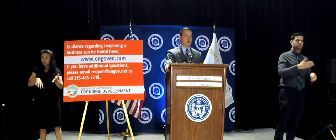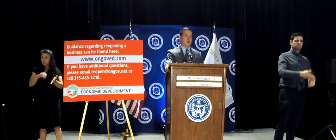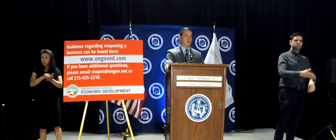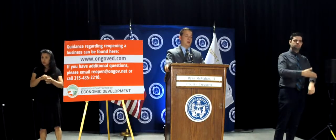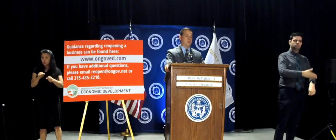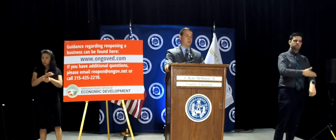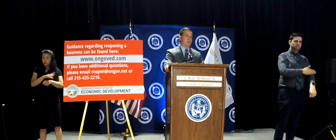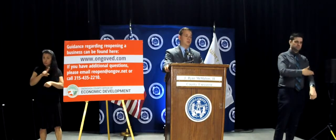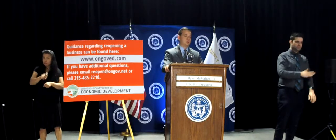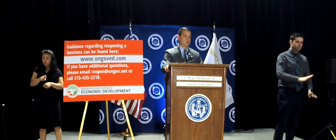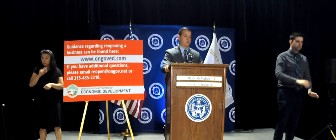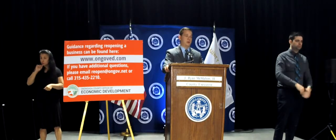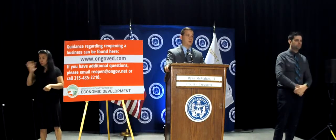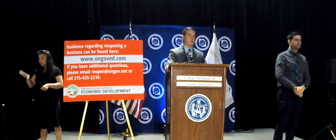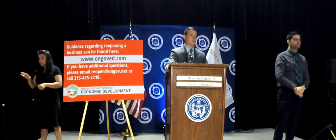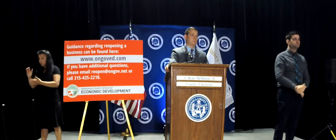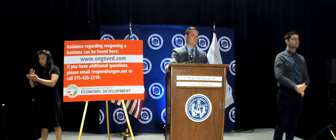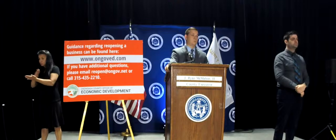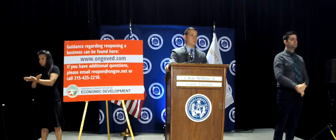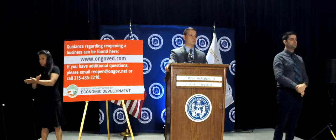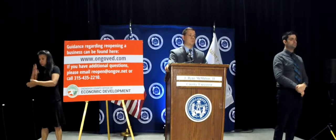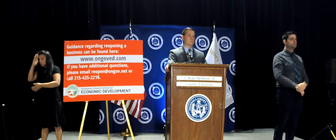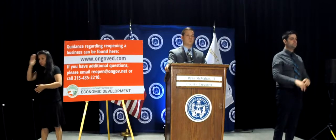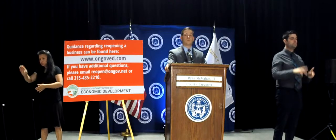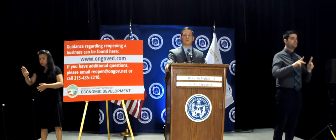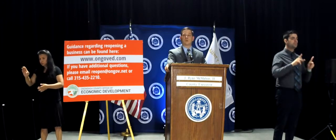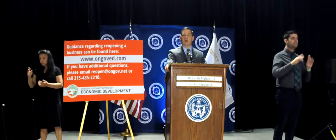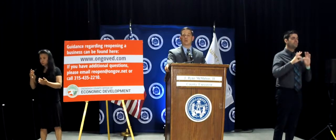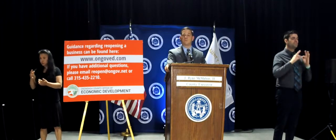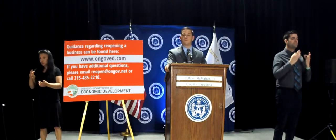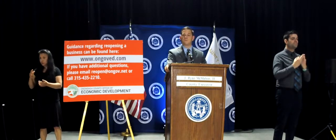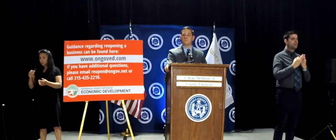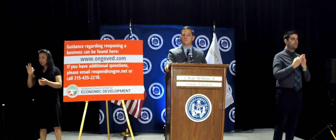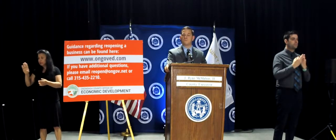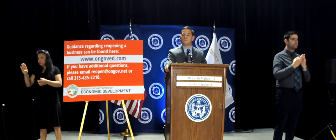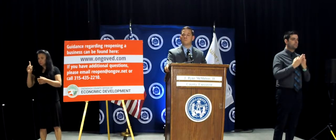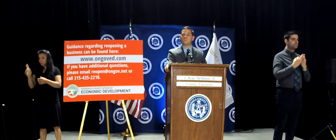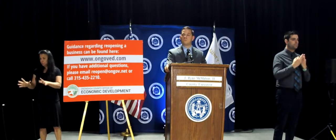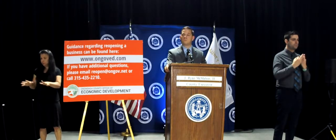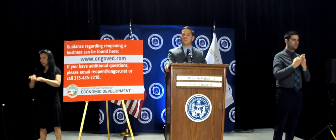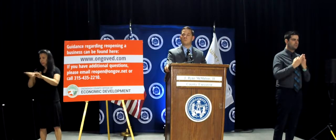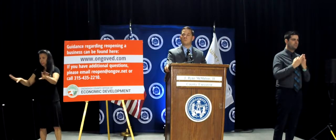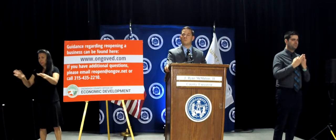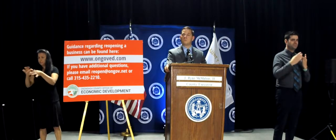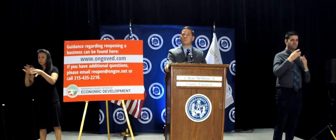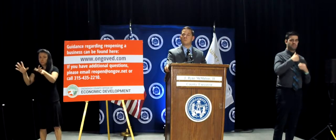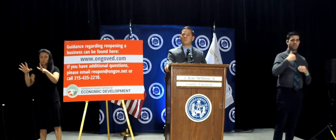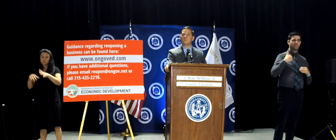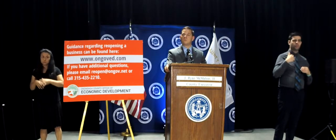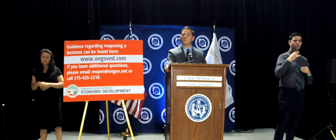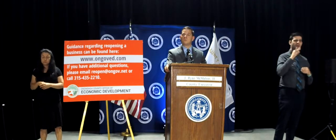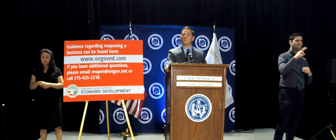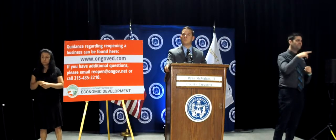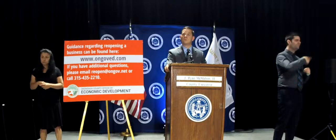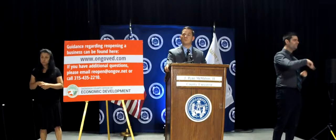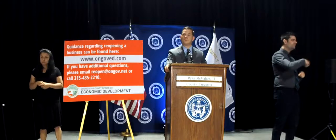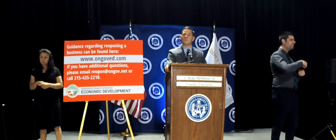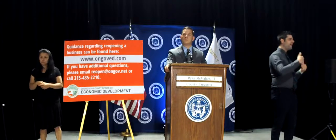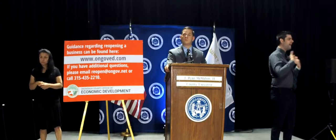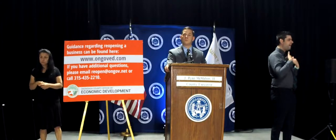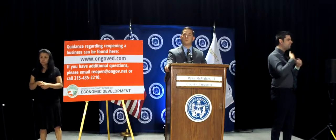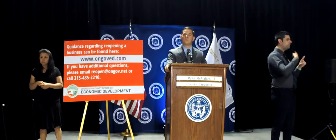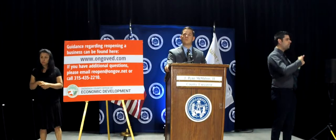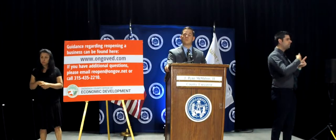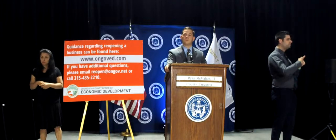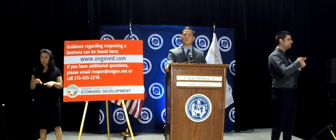be direct communication with those families. Josh. We're getting another taste or more taste of normalcy this weekend with the